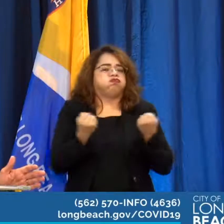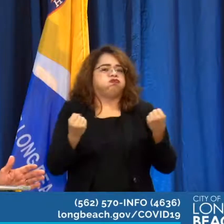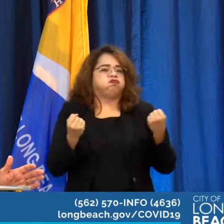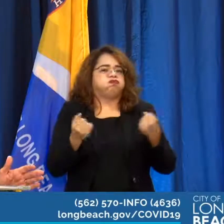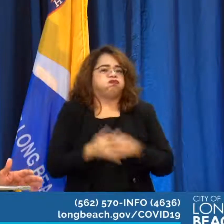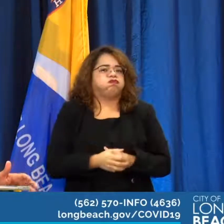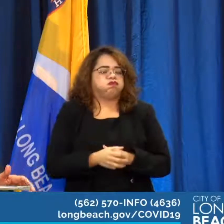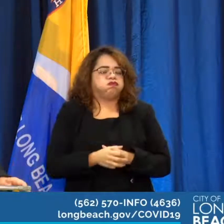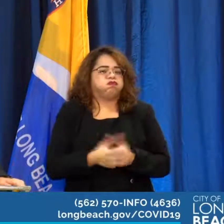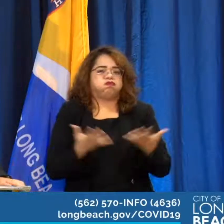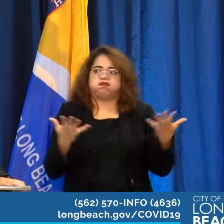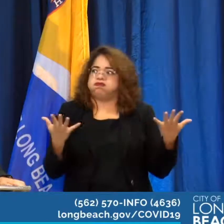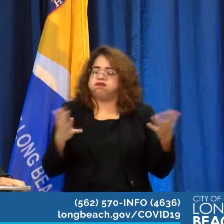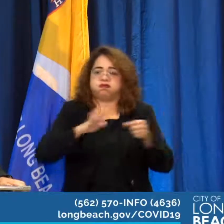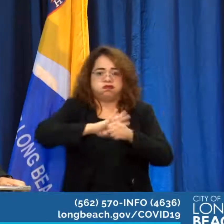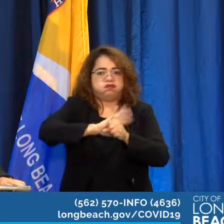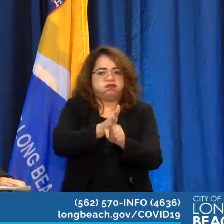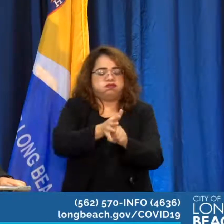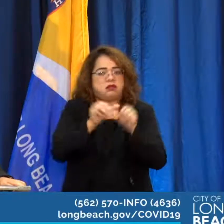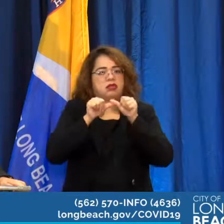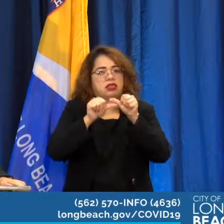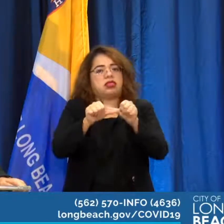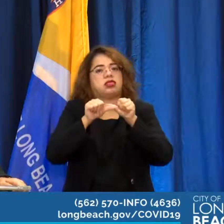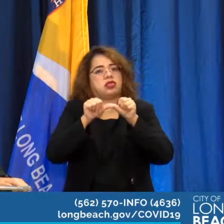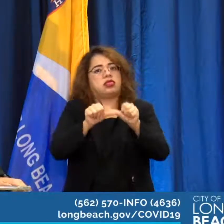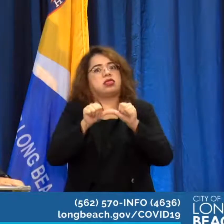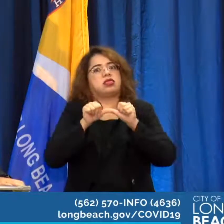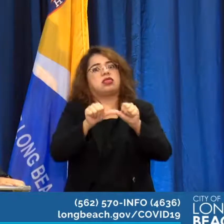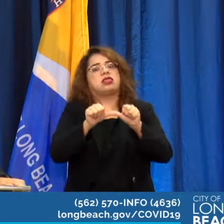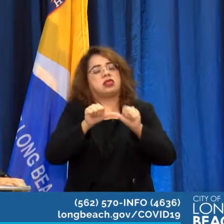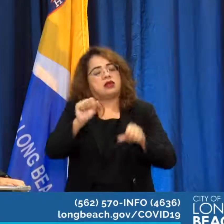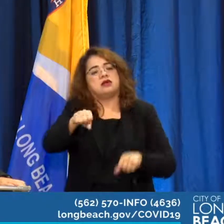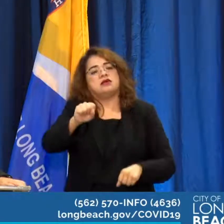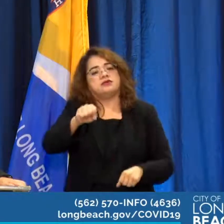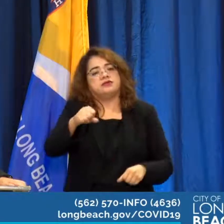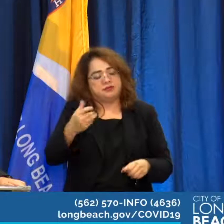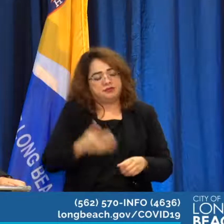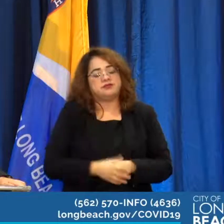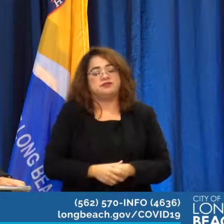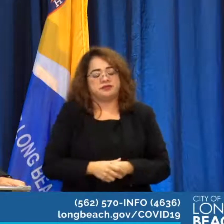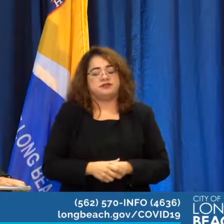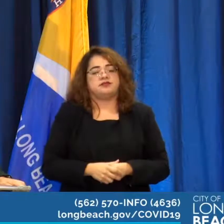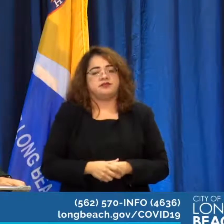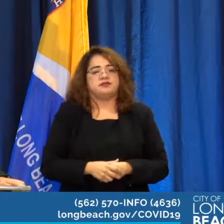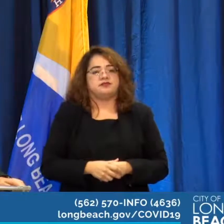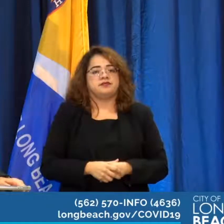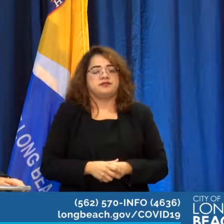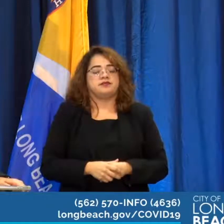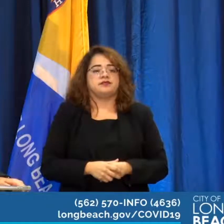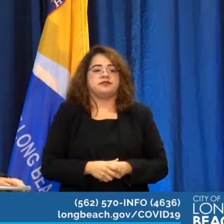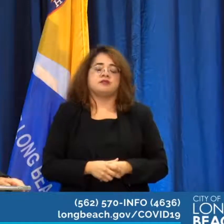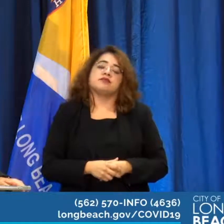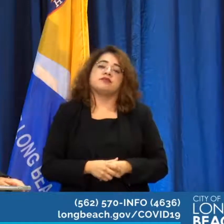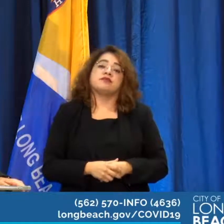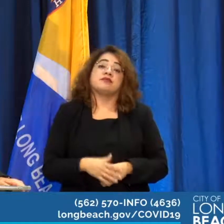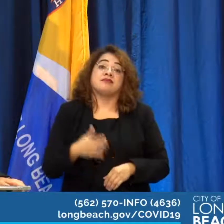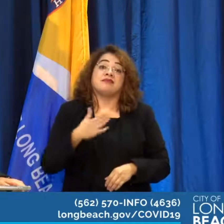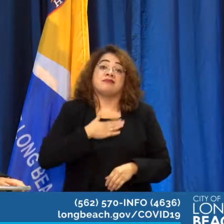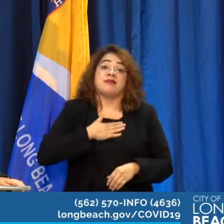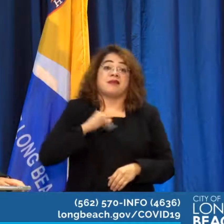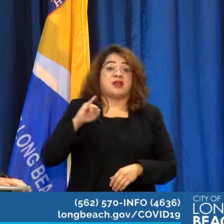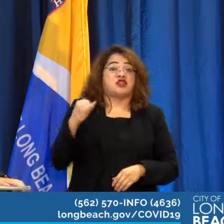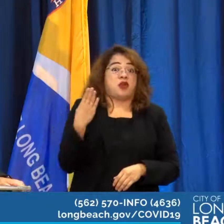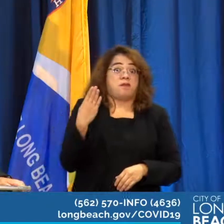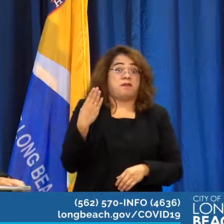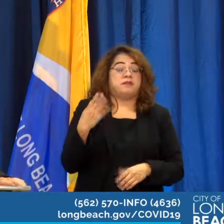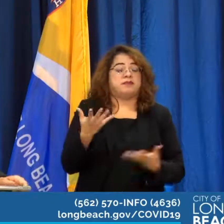in this health pandemic and crisis. I also know that one of the most important jobs that I have and that the